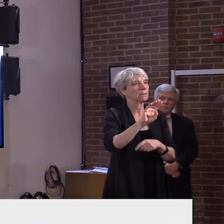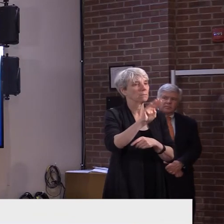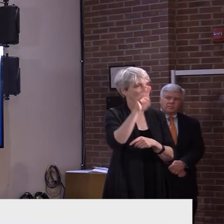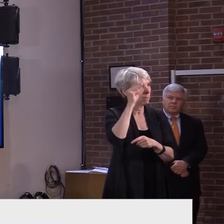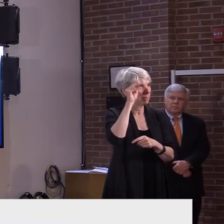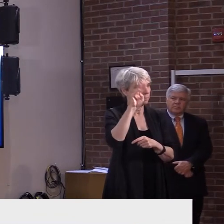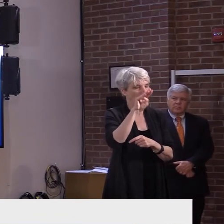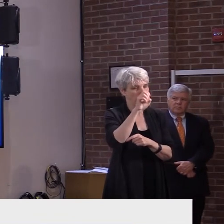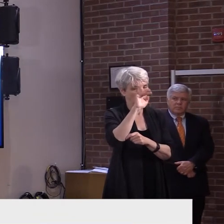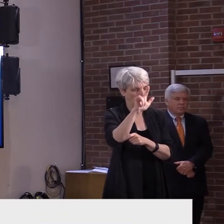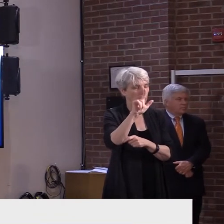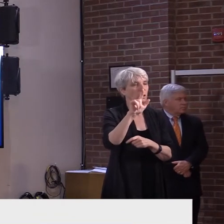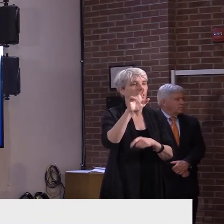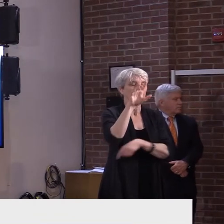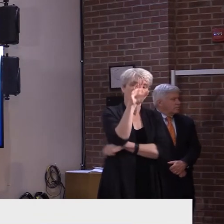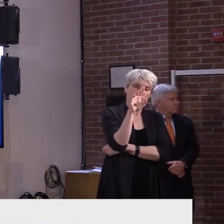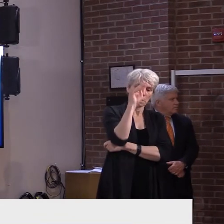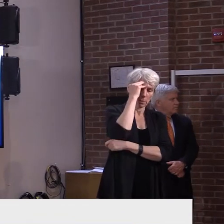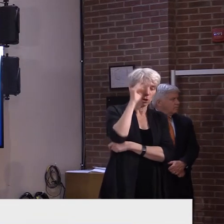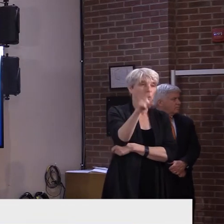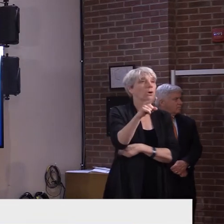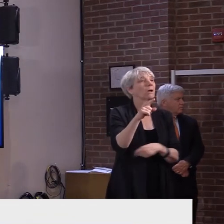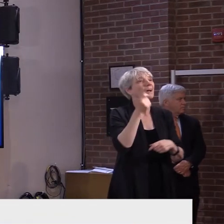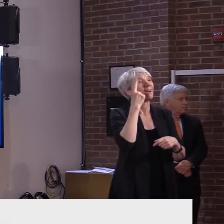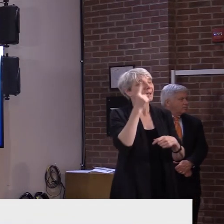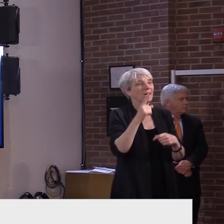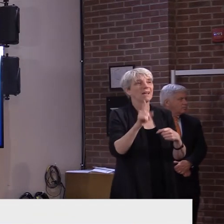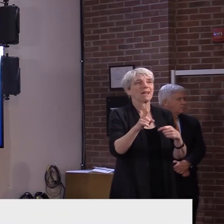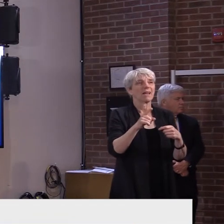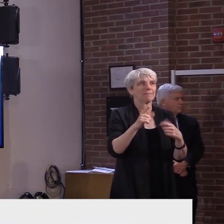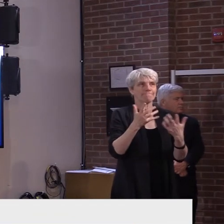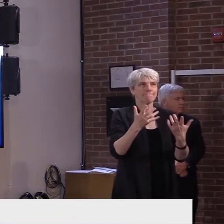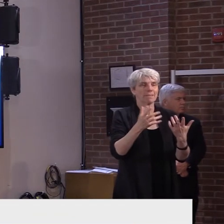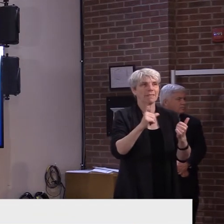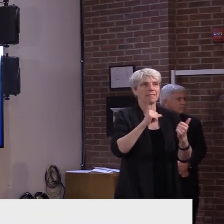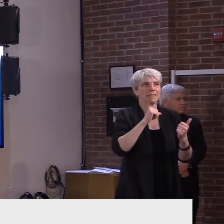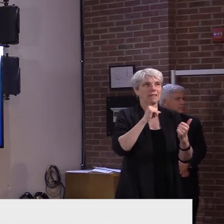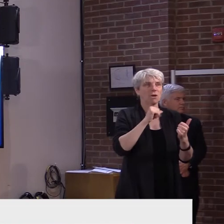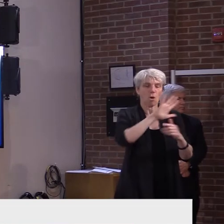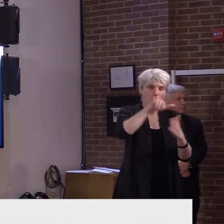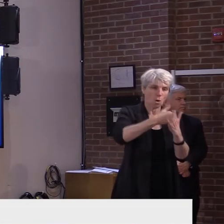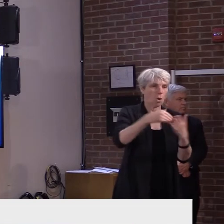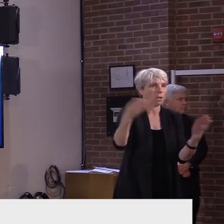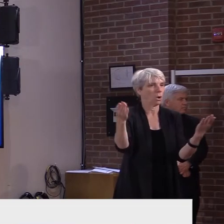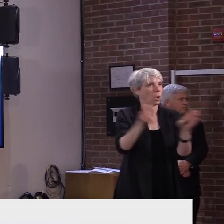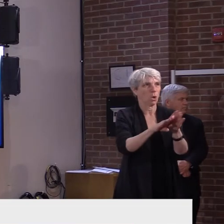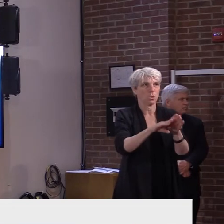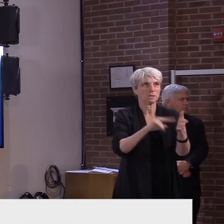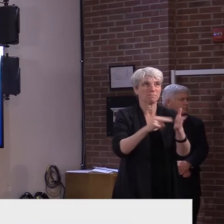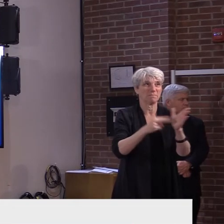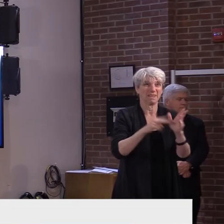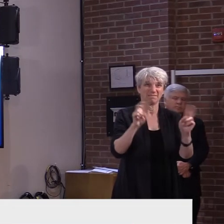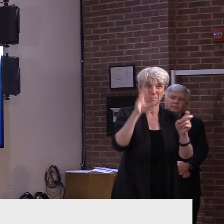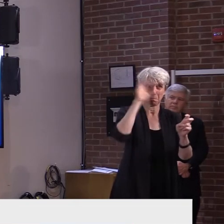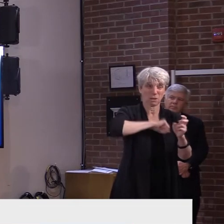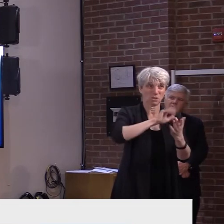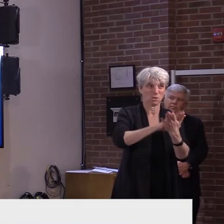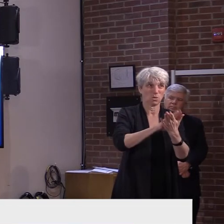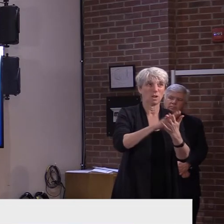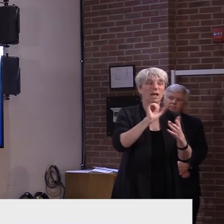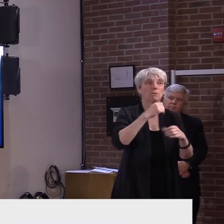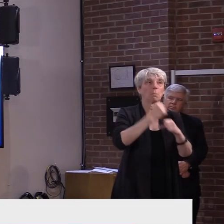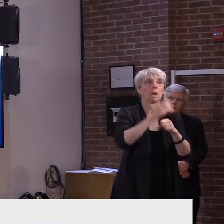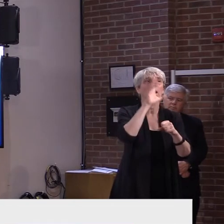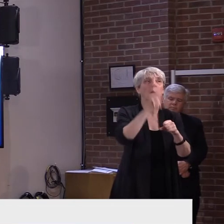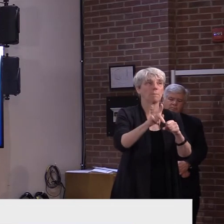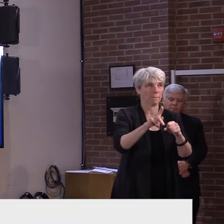does not qualify as an attendance day. So unless there's some provision made through a waiver or what have you, they would have to make that day up. So we'll get into that